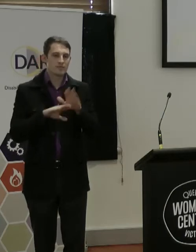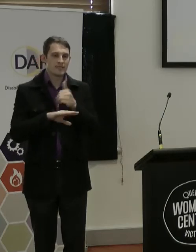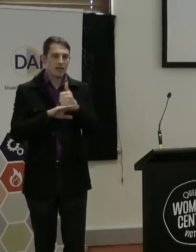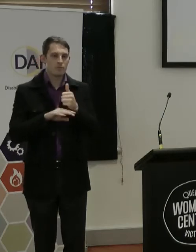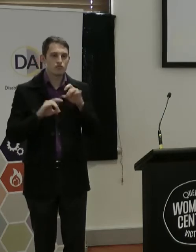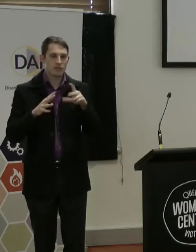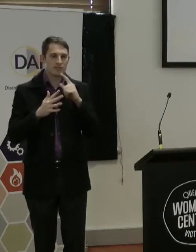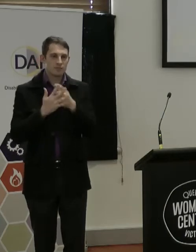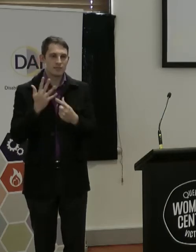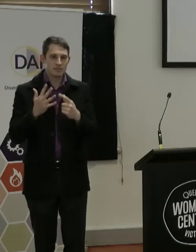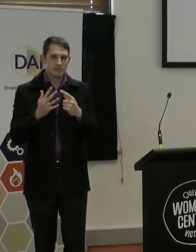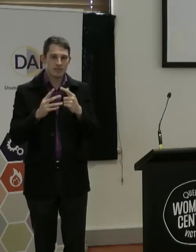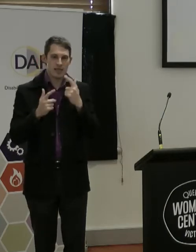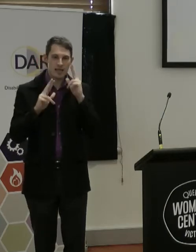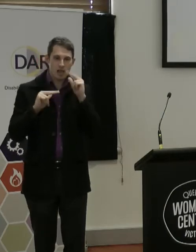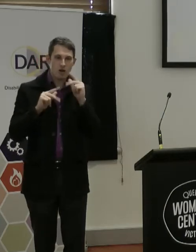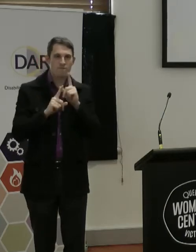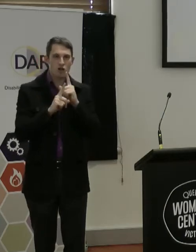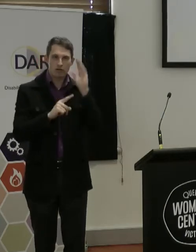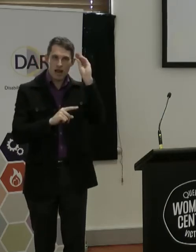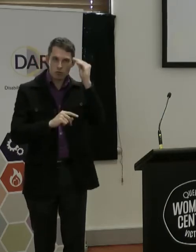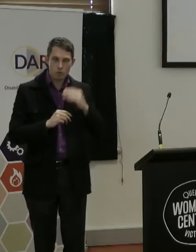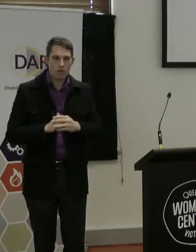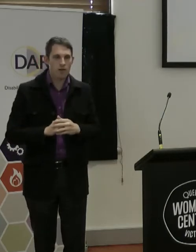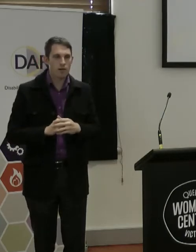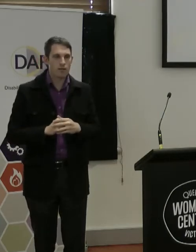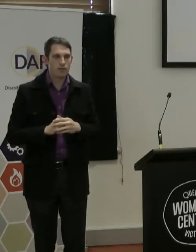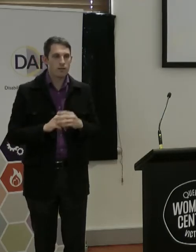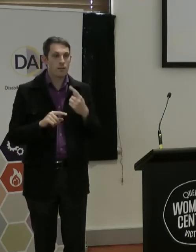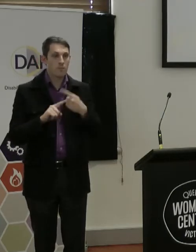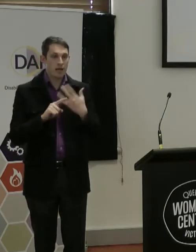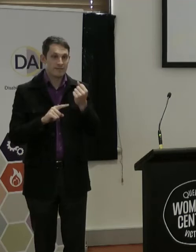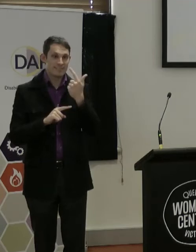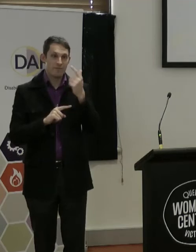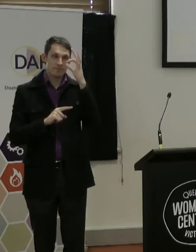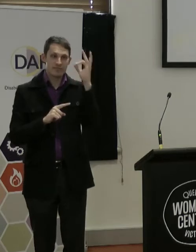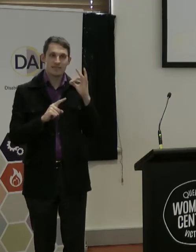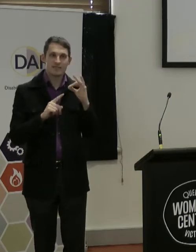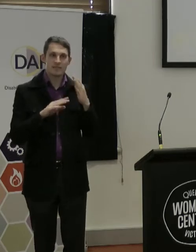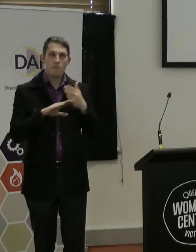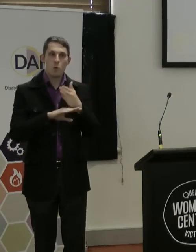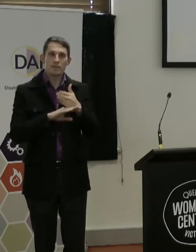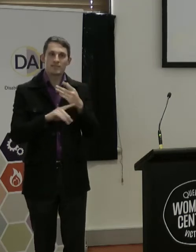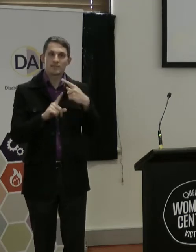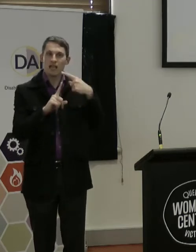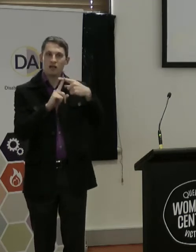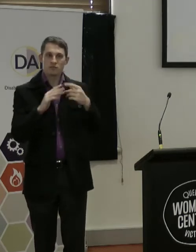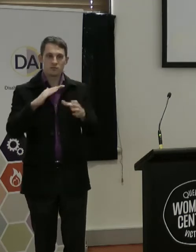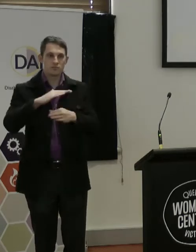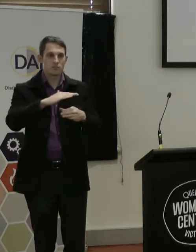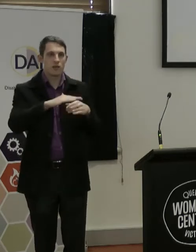Council, the commitment to introduce a 7% employment target for people with disability in the public